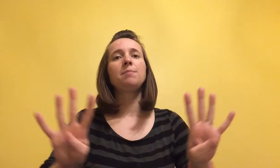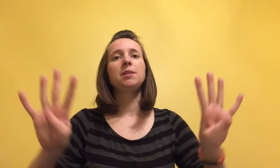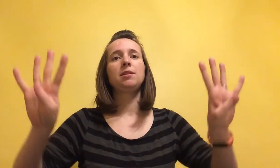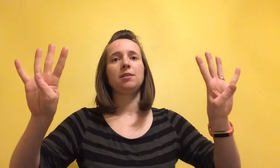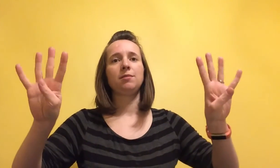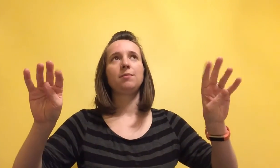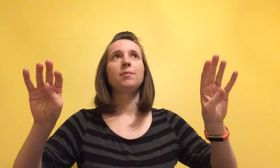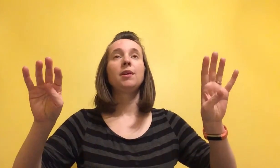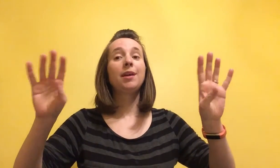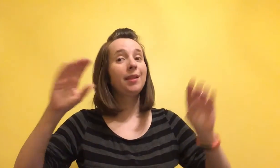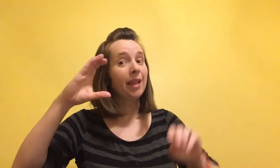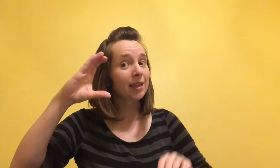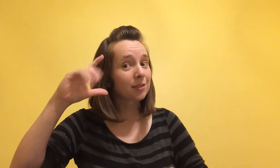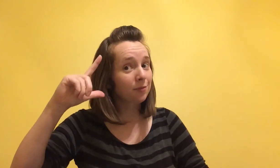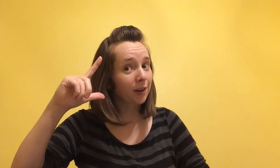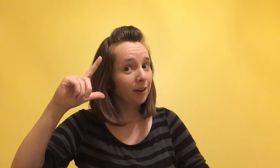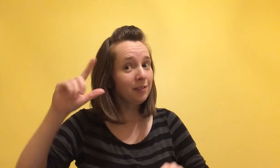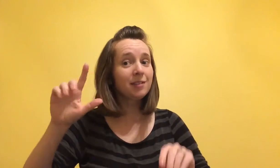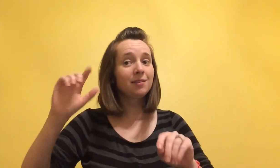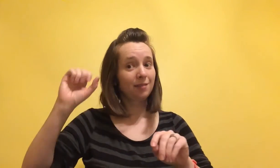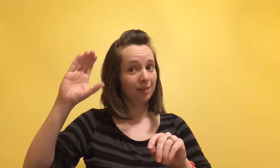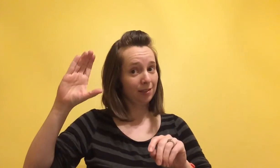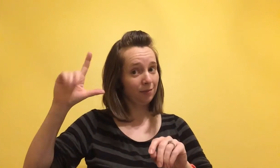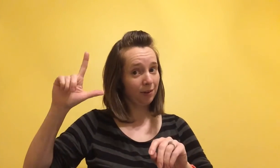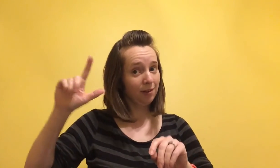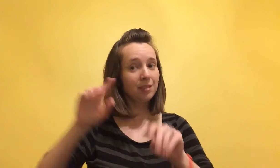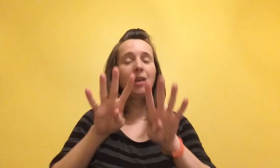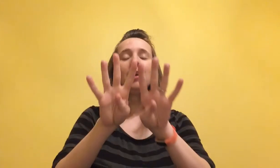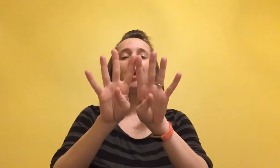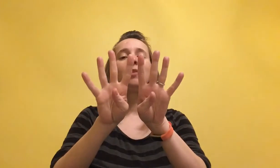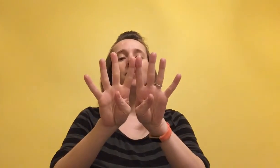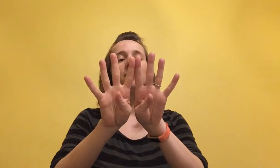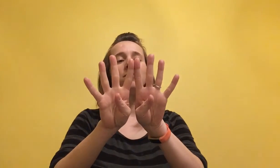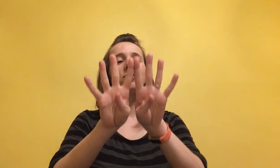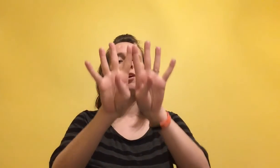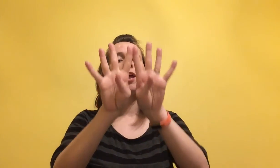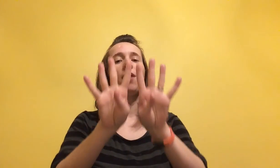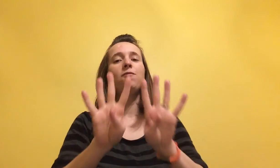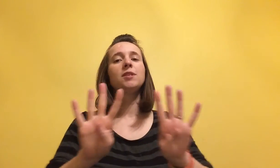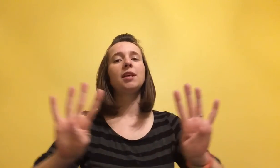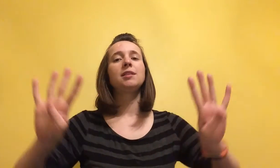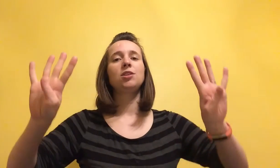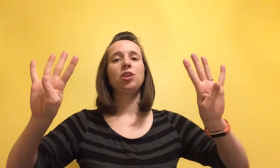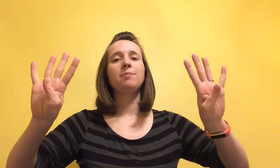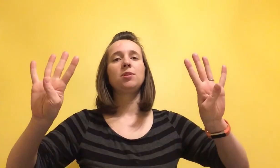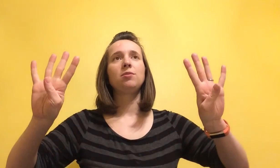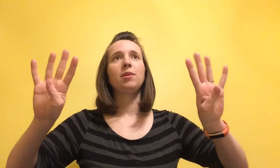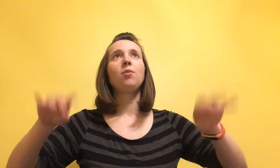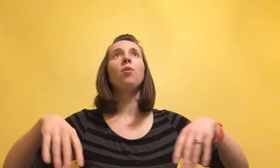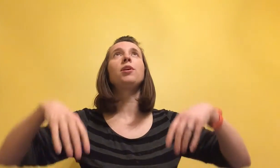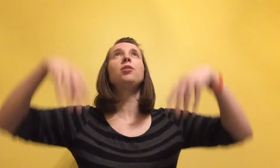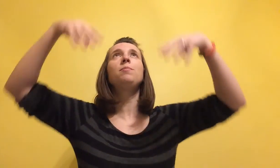shapes to classifiers, and we would just kind of emphasize the shapes to it. Or it could